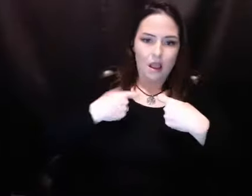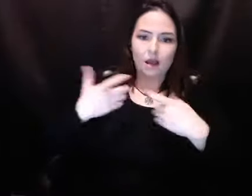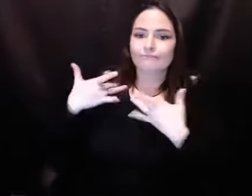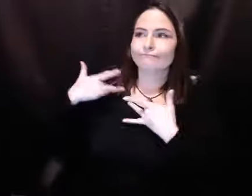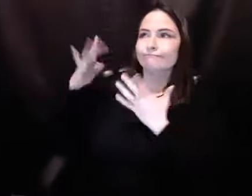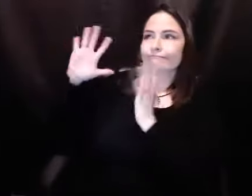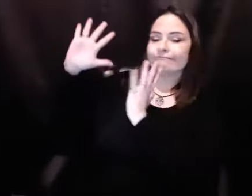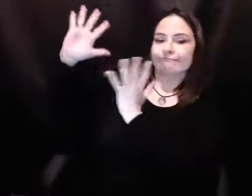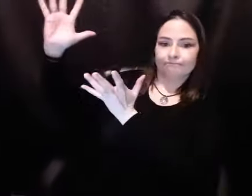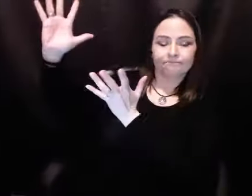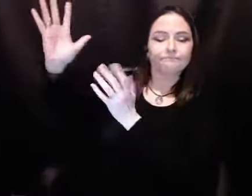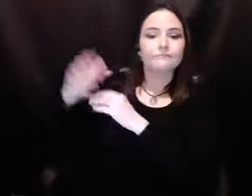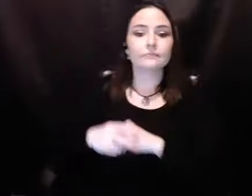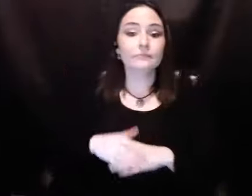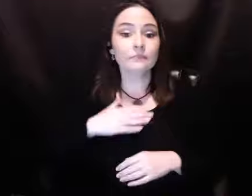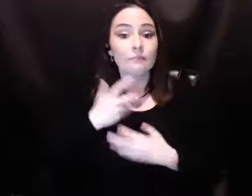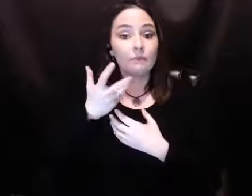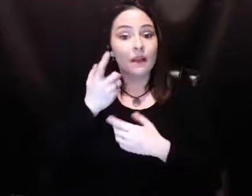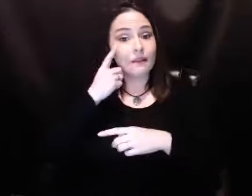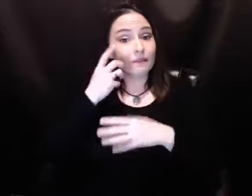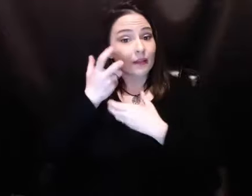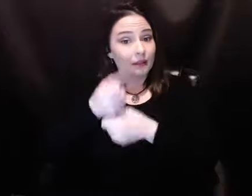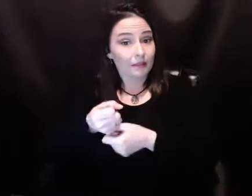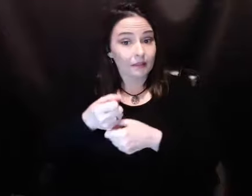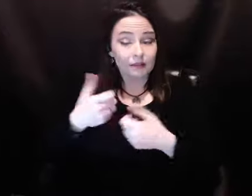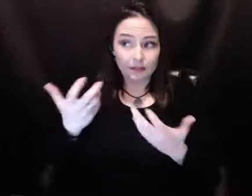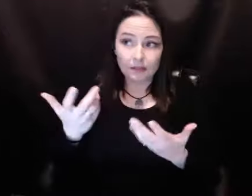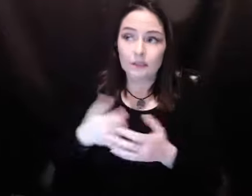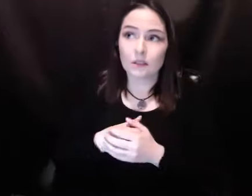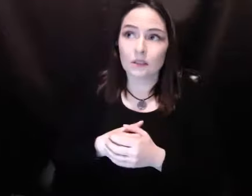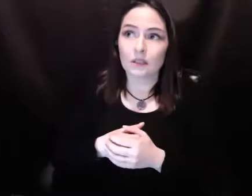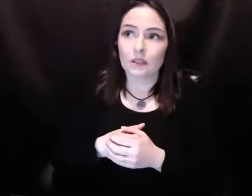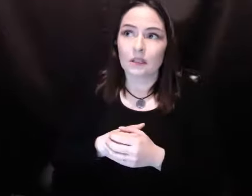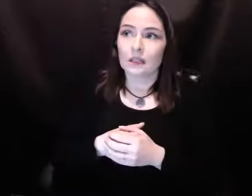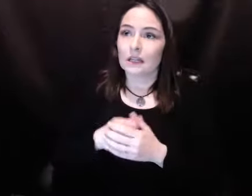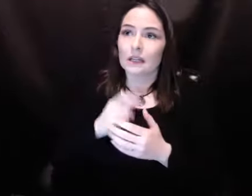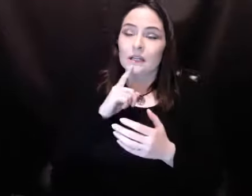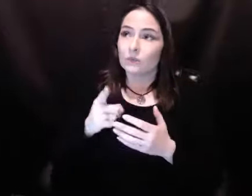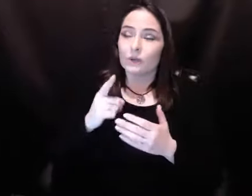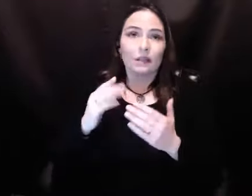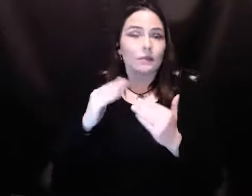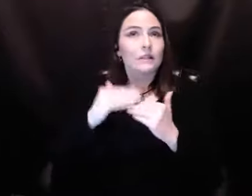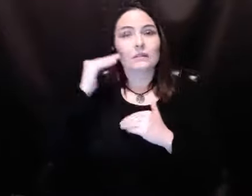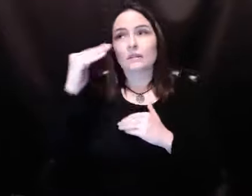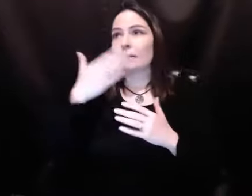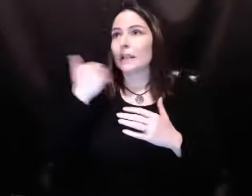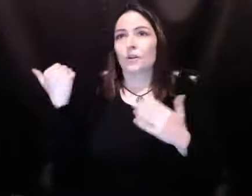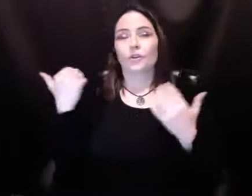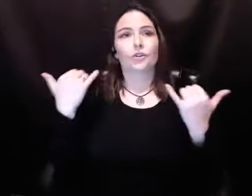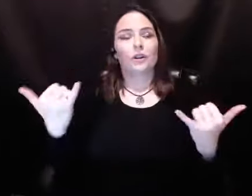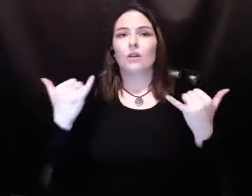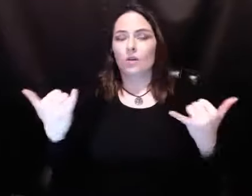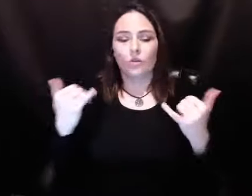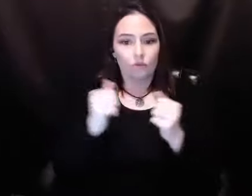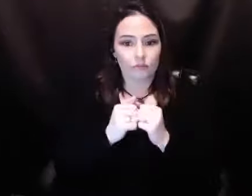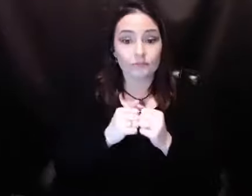My willingness, curiosity, sense of humor, courage, openness are all strengths that serve me. My biggest fear was